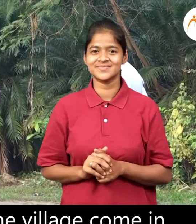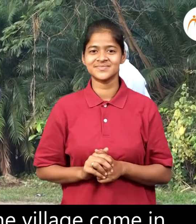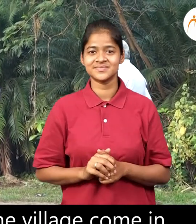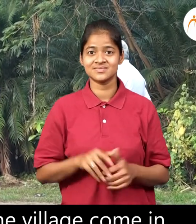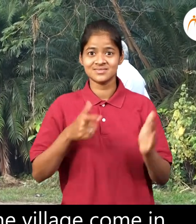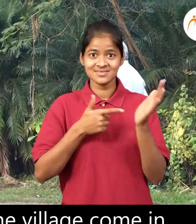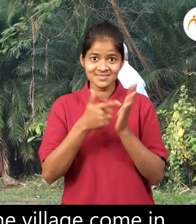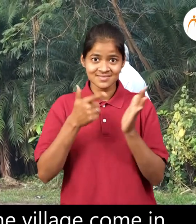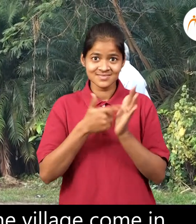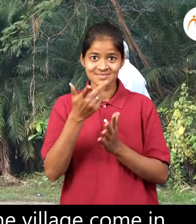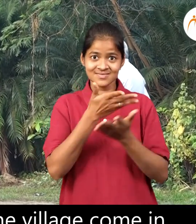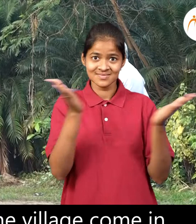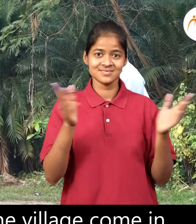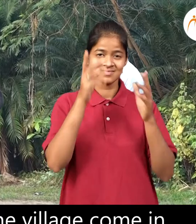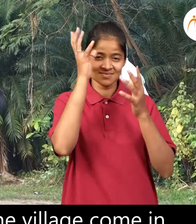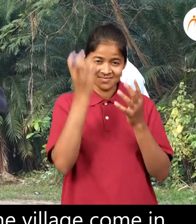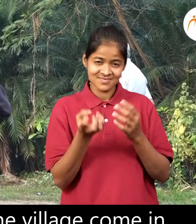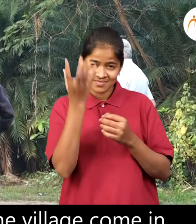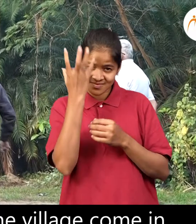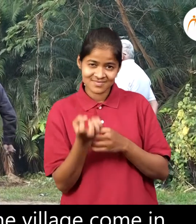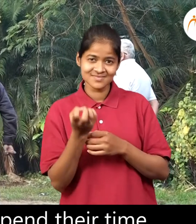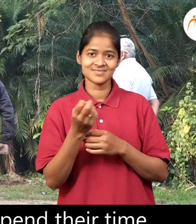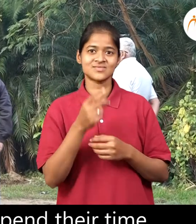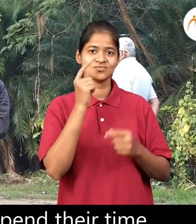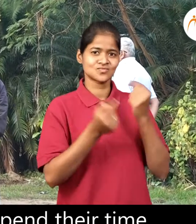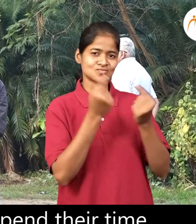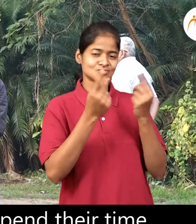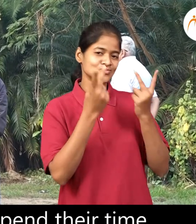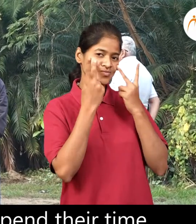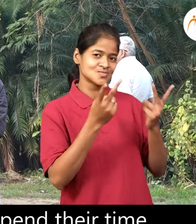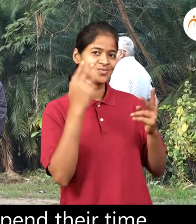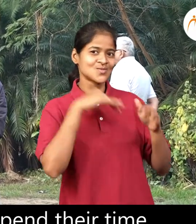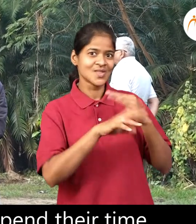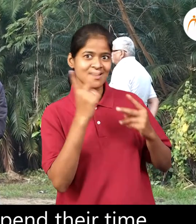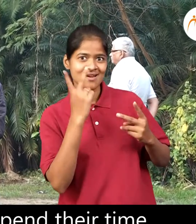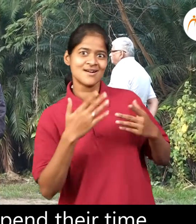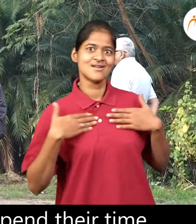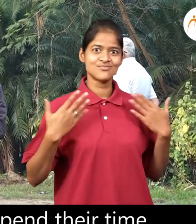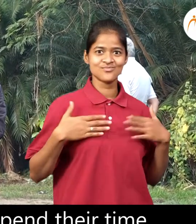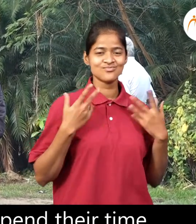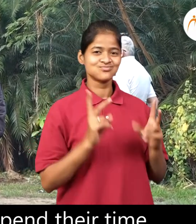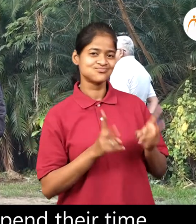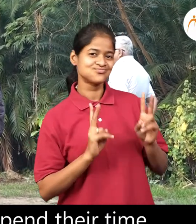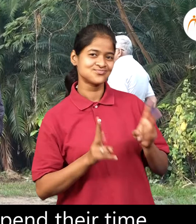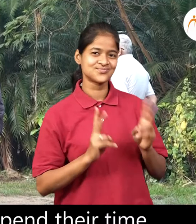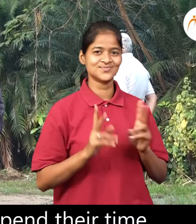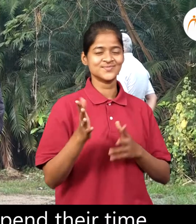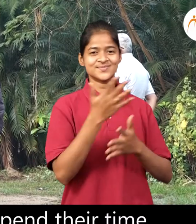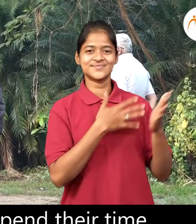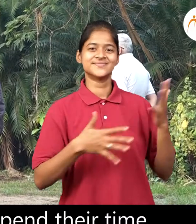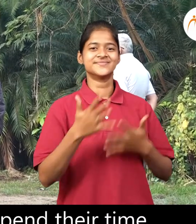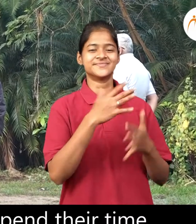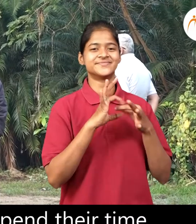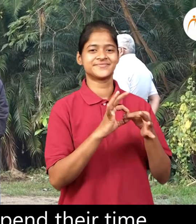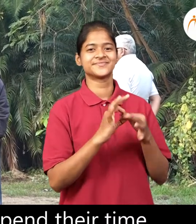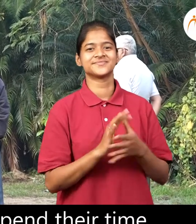park every day in the evening they enjoy and spend their time happily over here